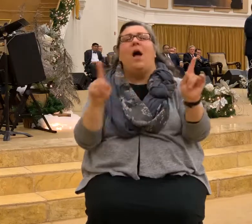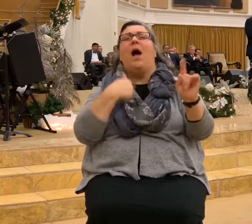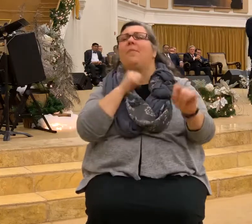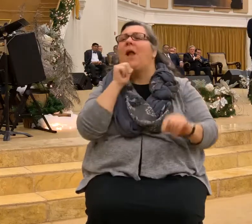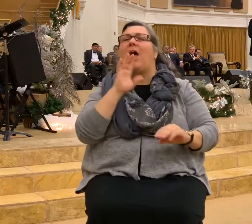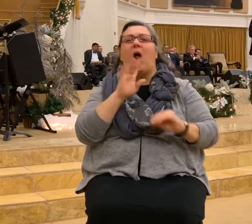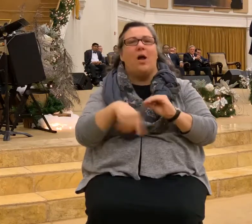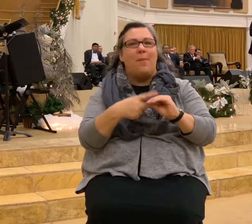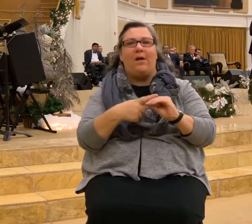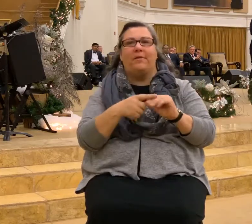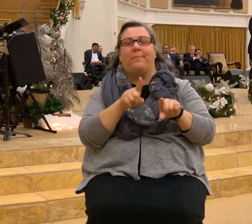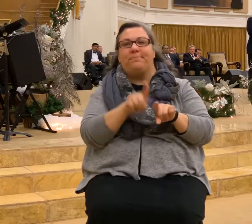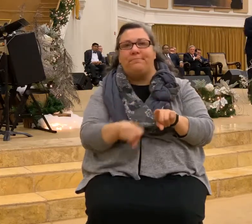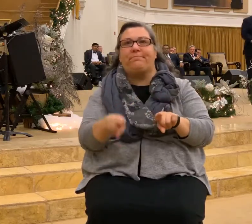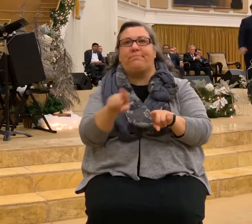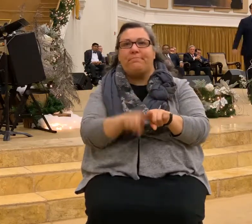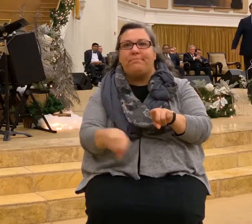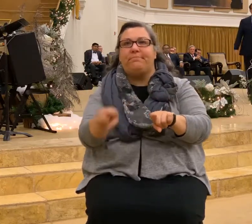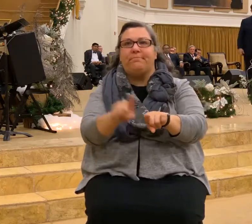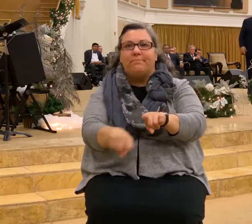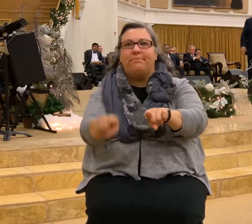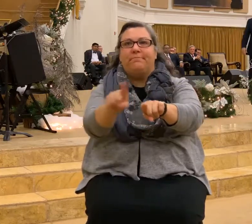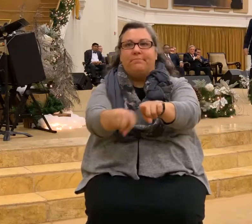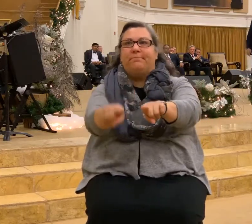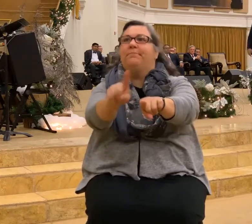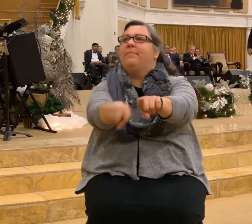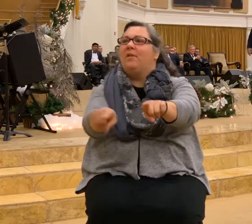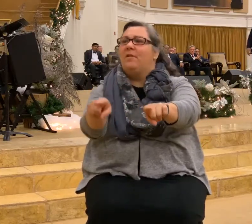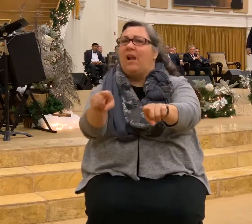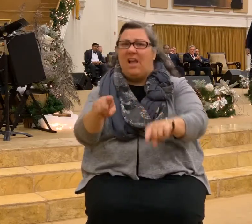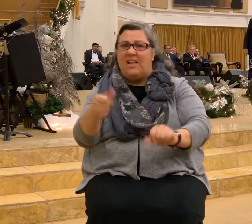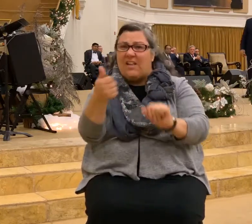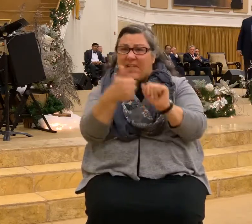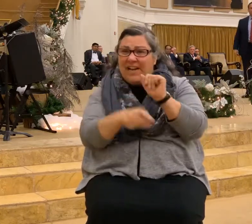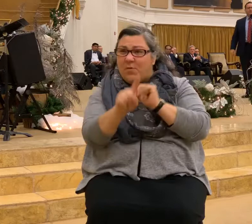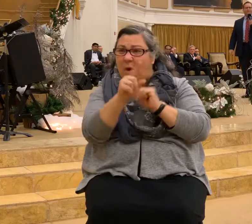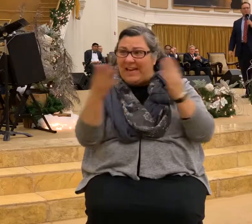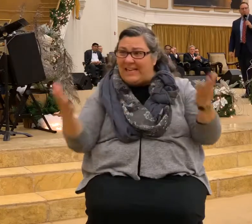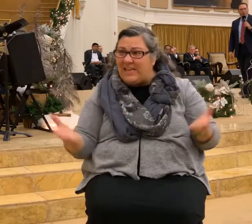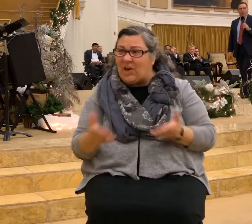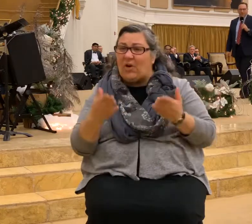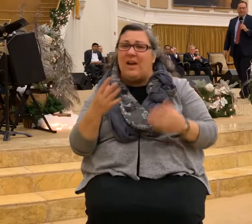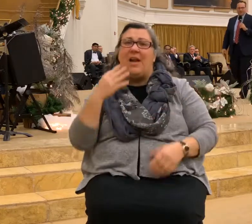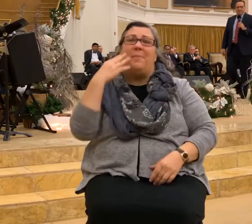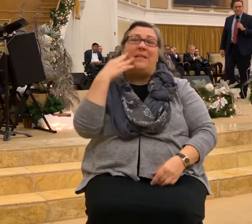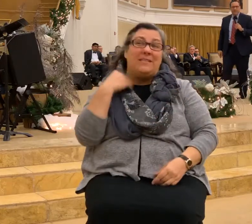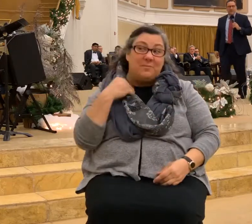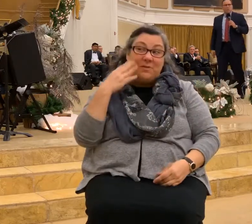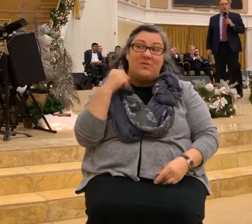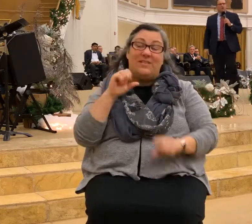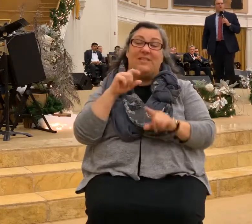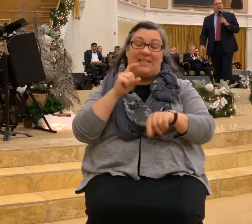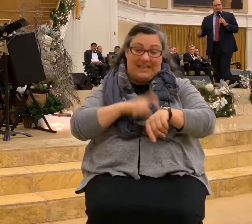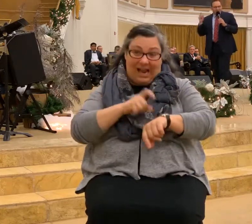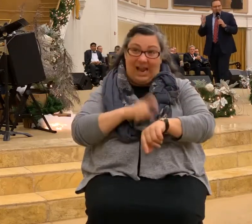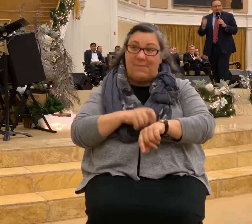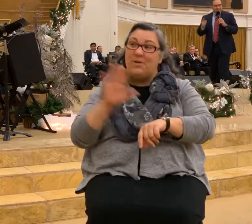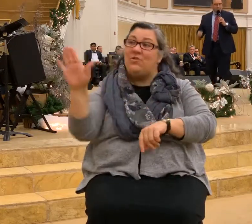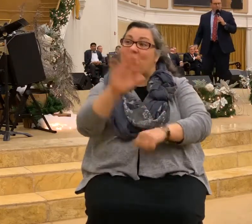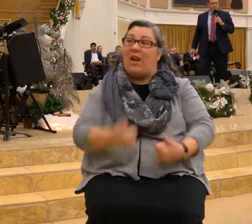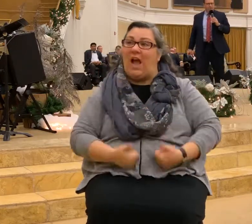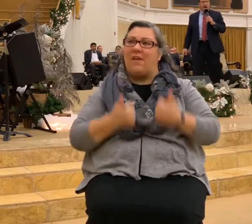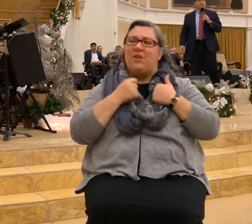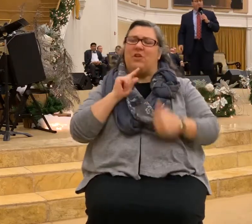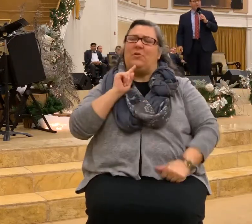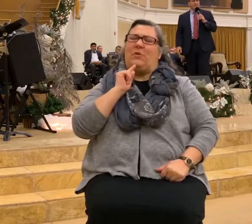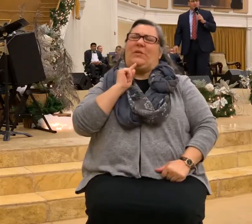motions. Is there anybody that's here tonight that has ever been to the point where you got